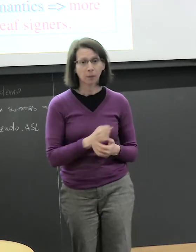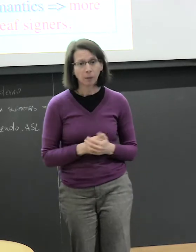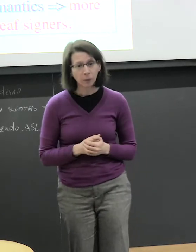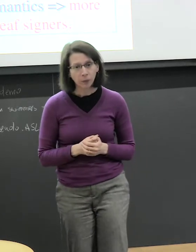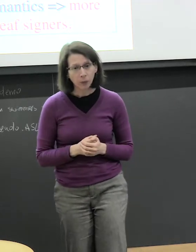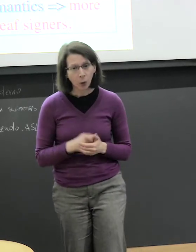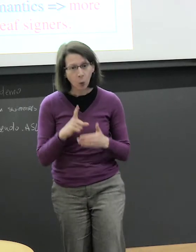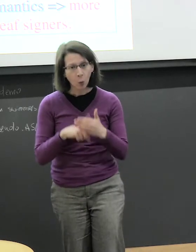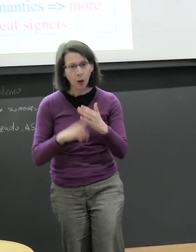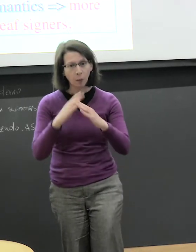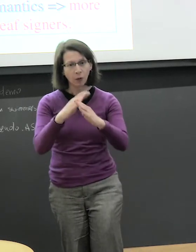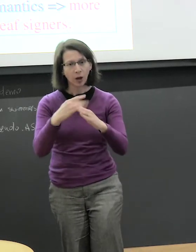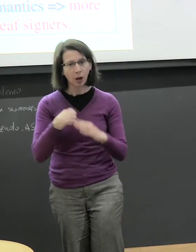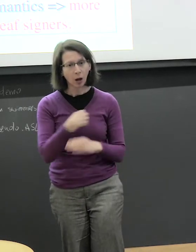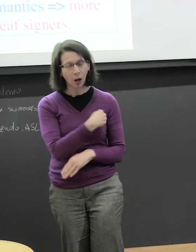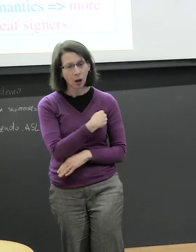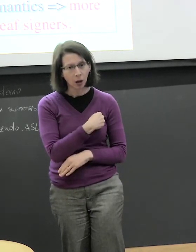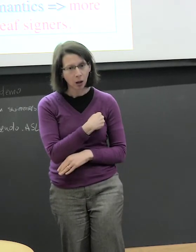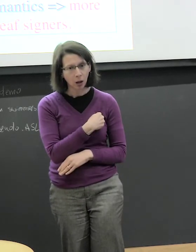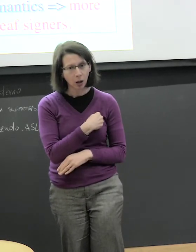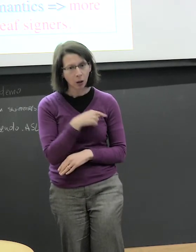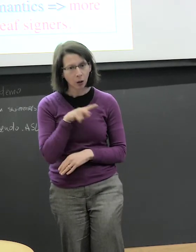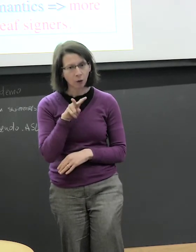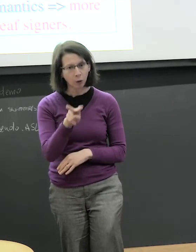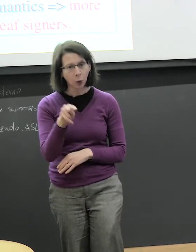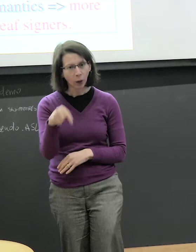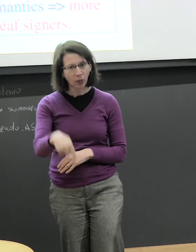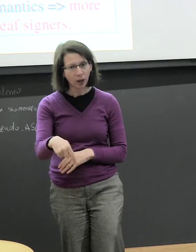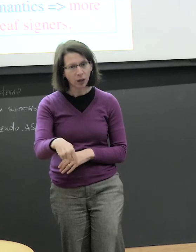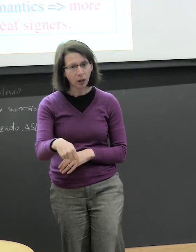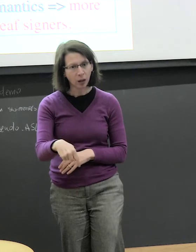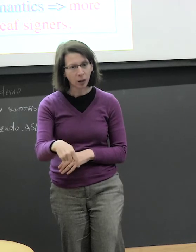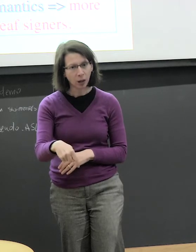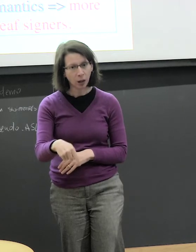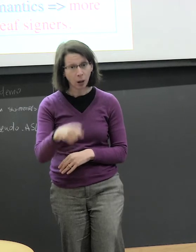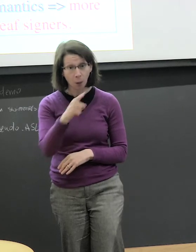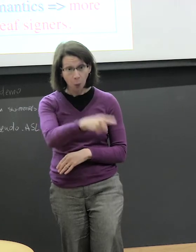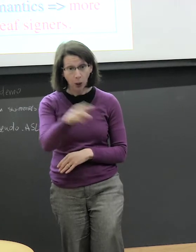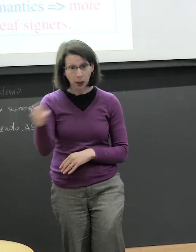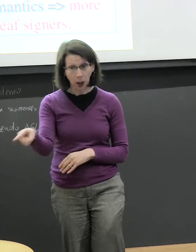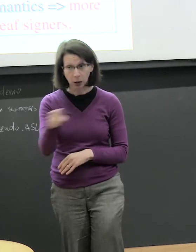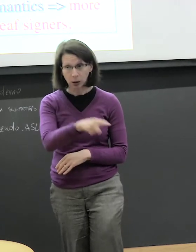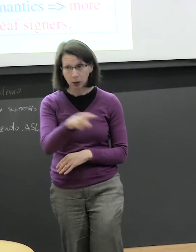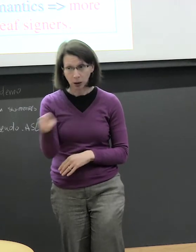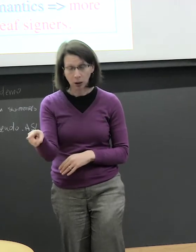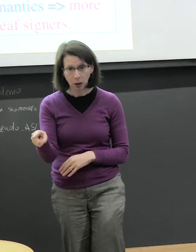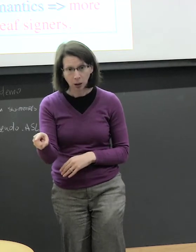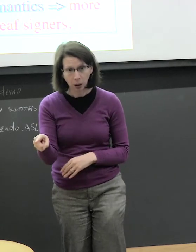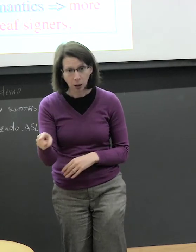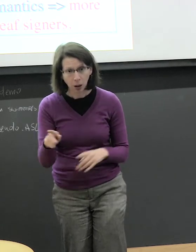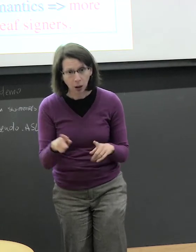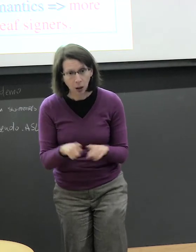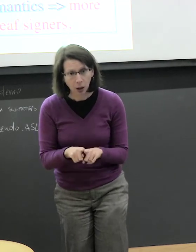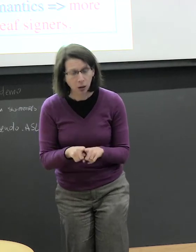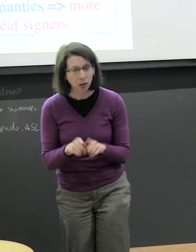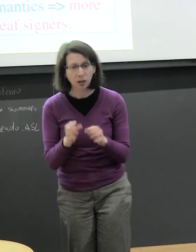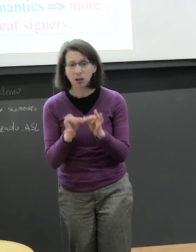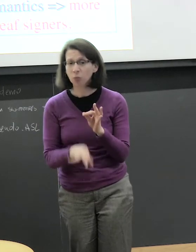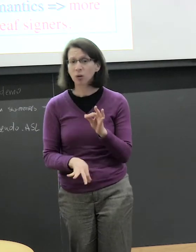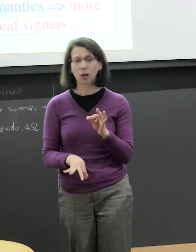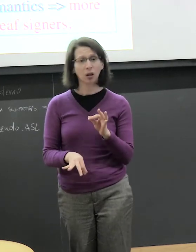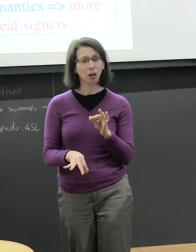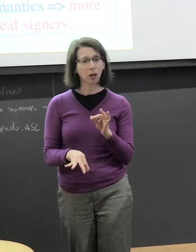what prevents us from viewing these pointings as simply